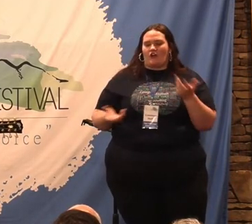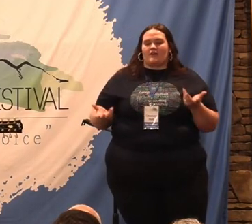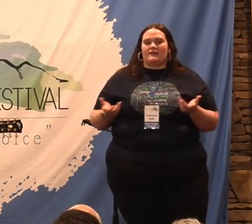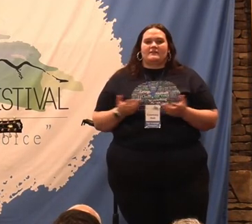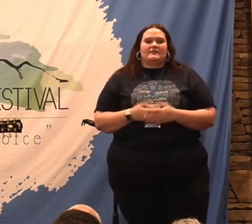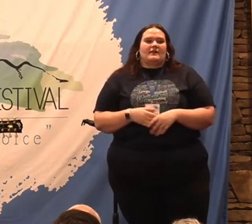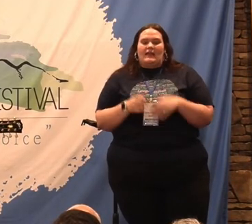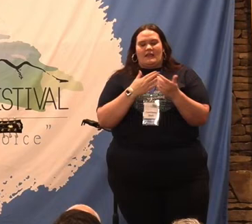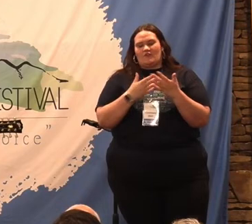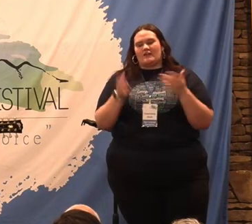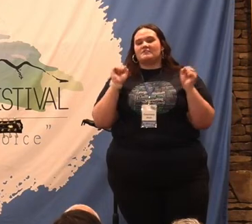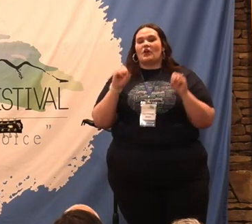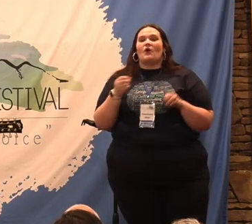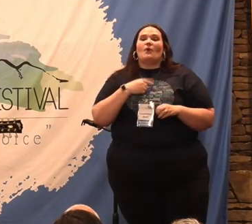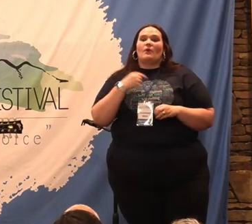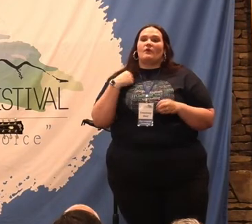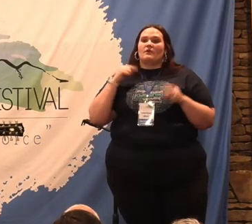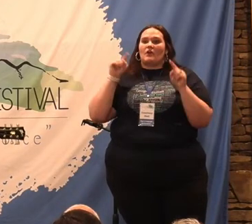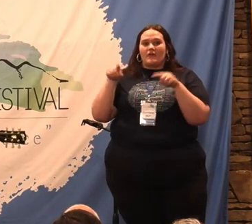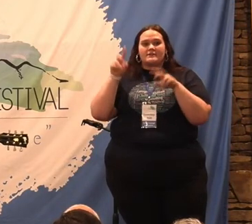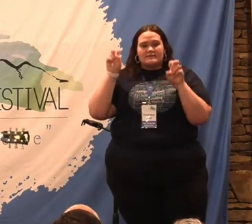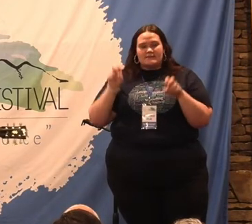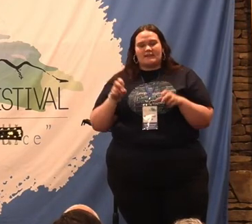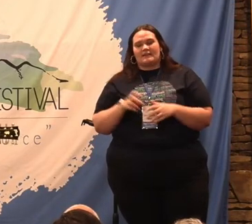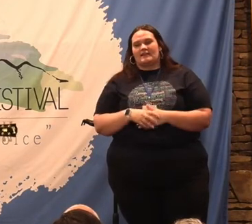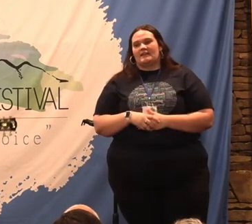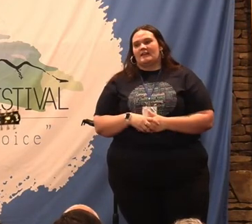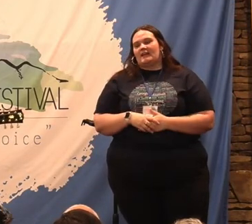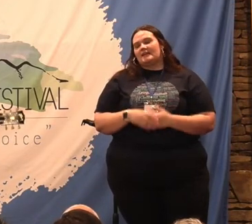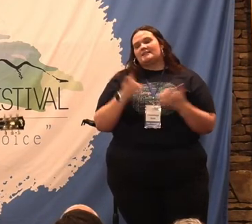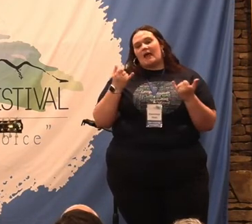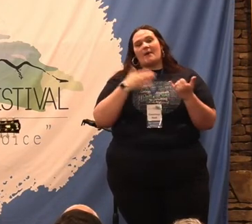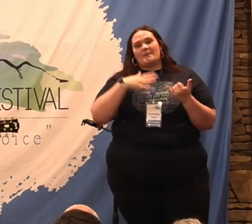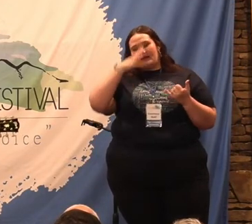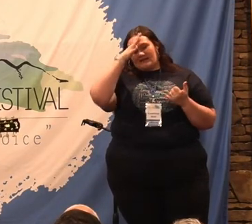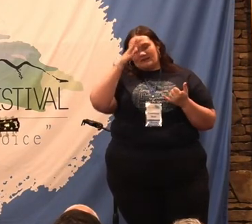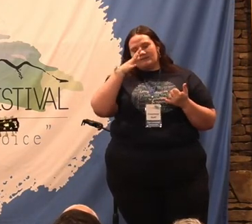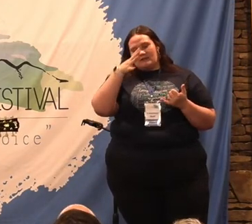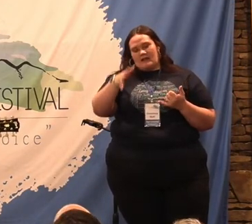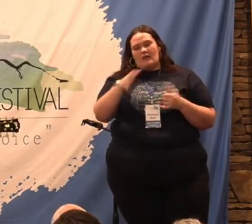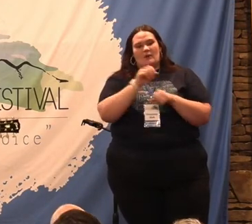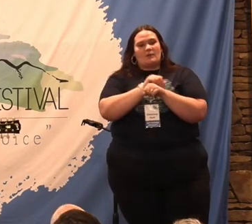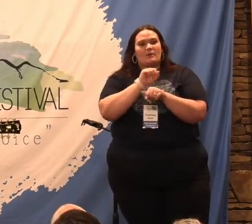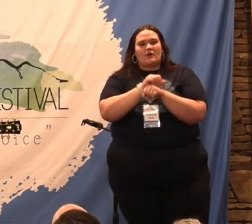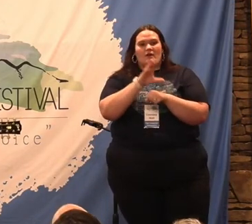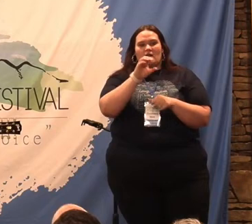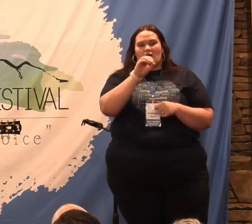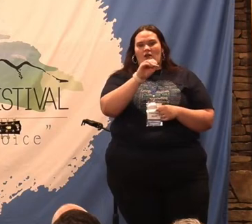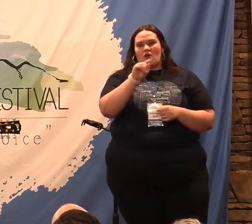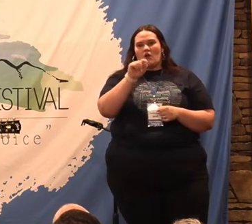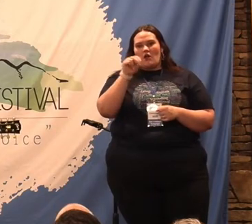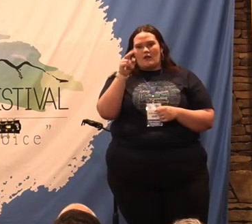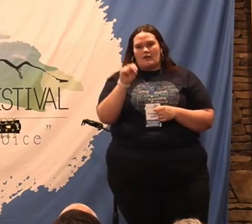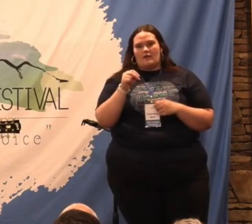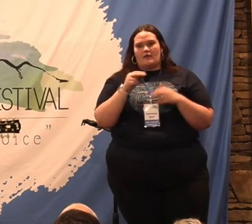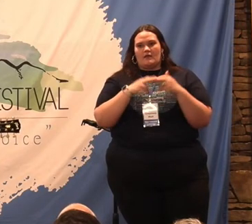But anyway, we'd go down there and sit. Now, he worked in a cotton mill, I think about 36